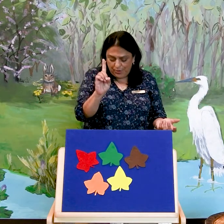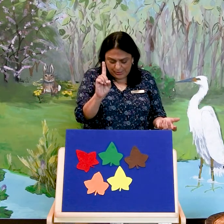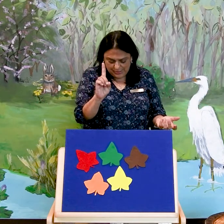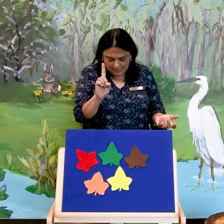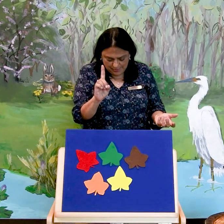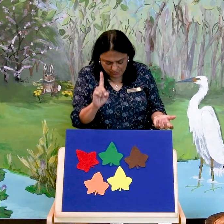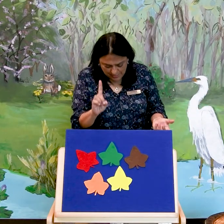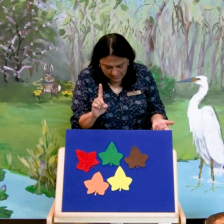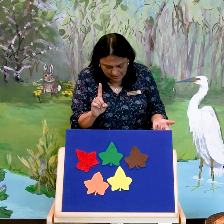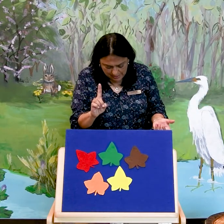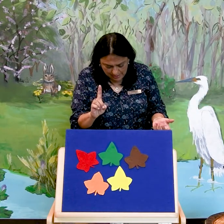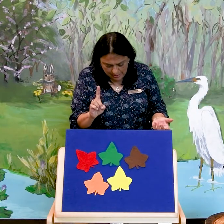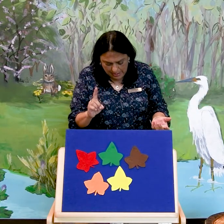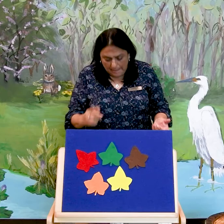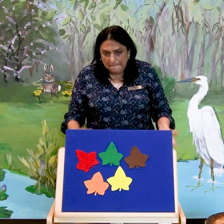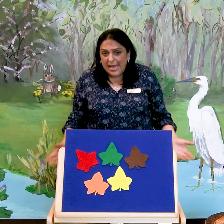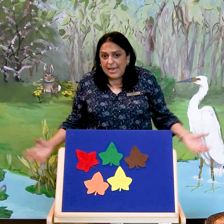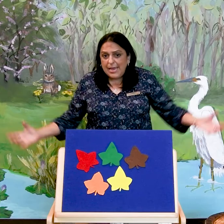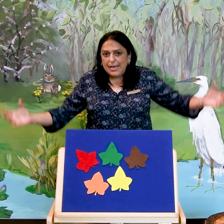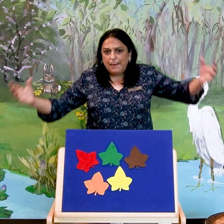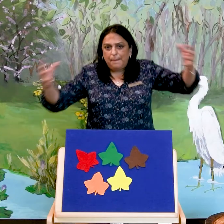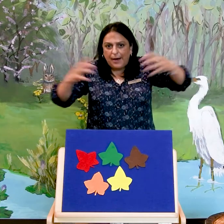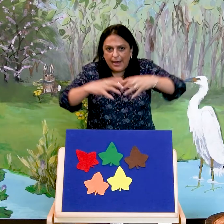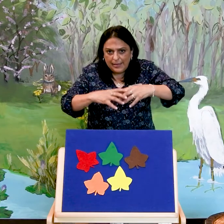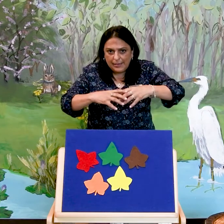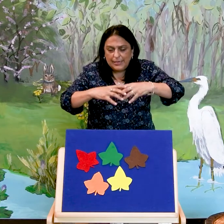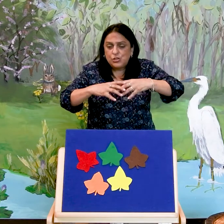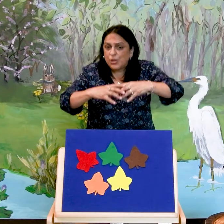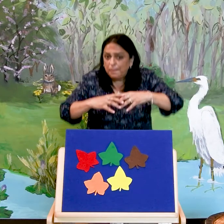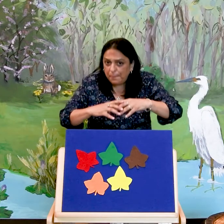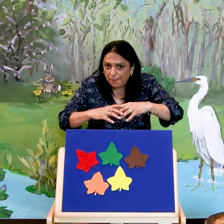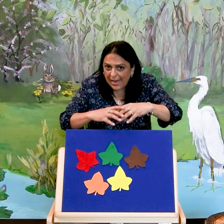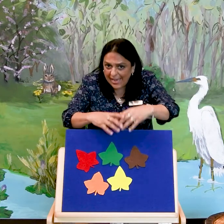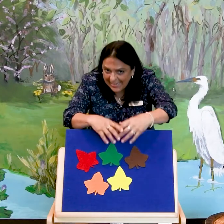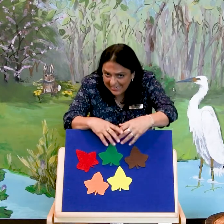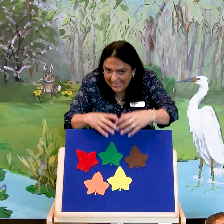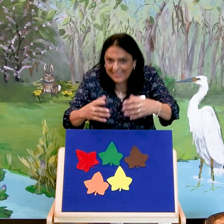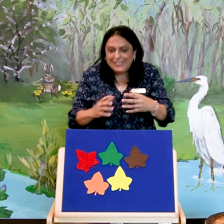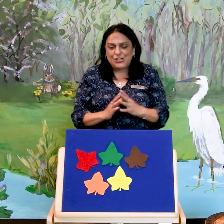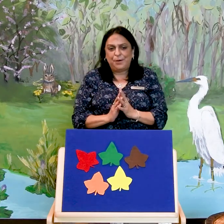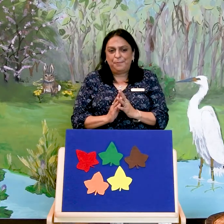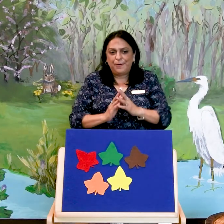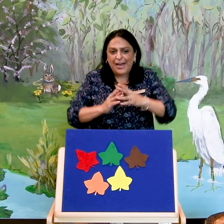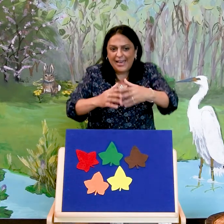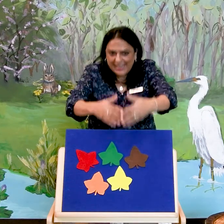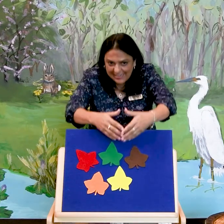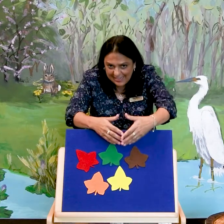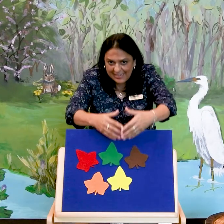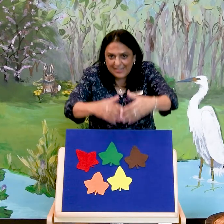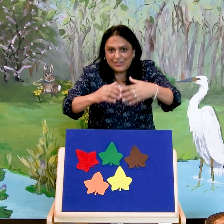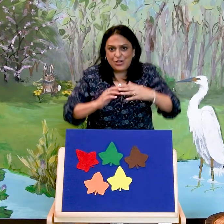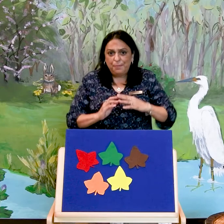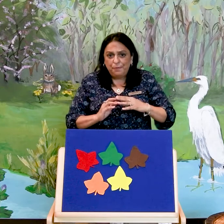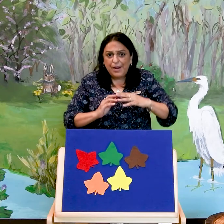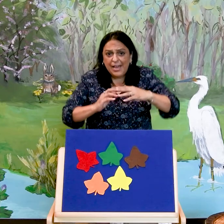verse. You ready? Make a pile and jump right in, jump right in, jump right